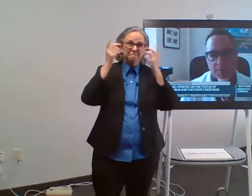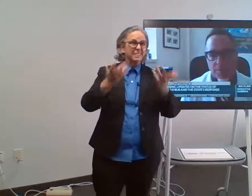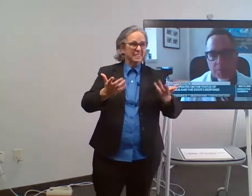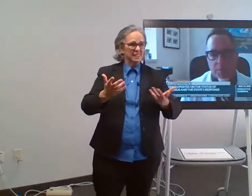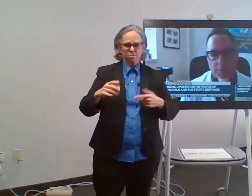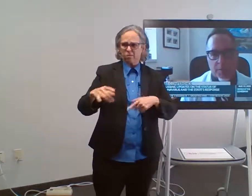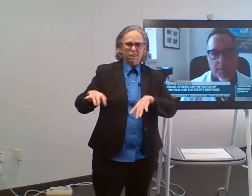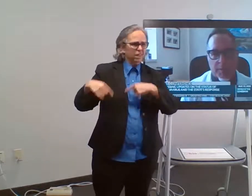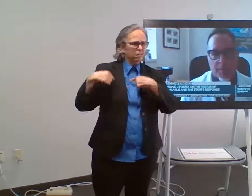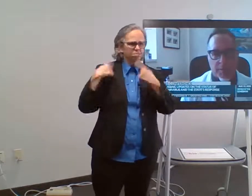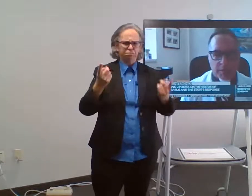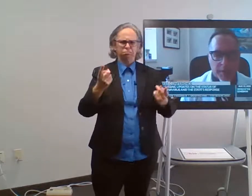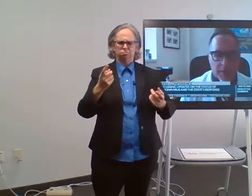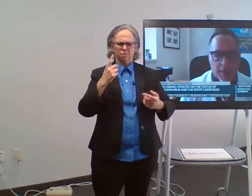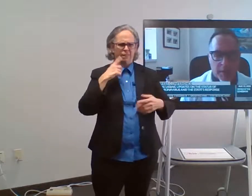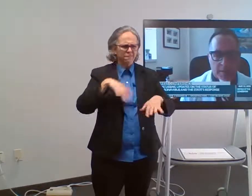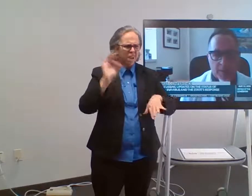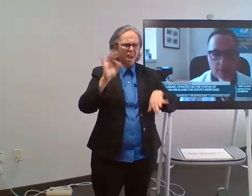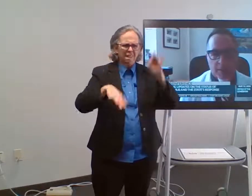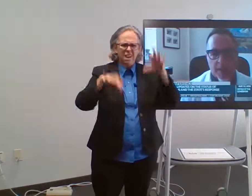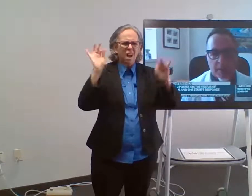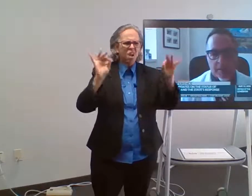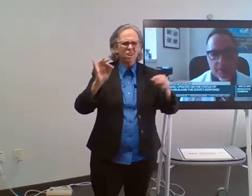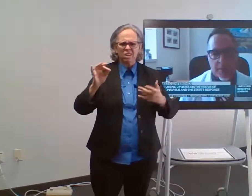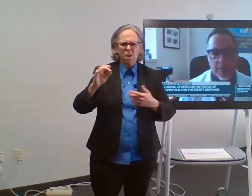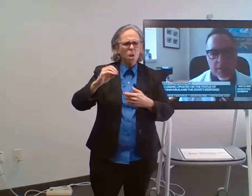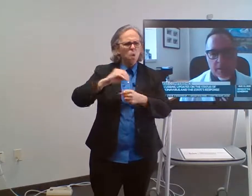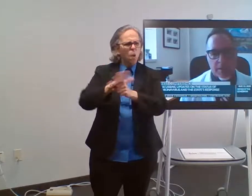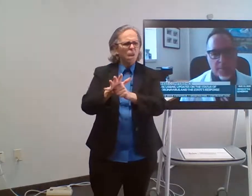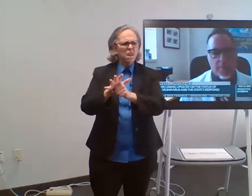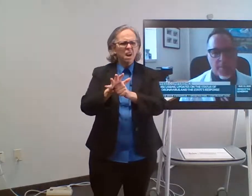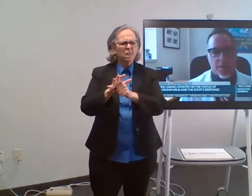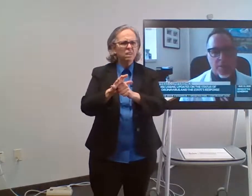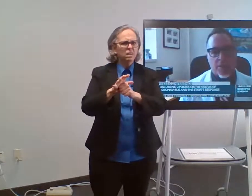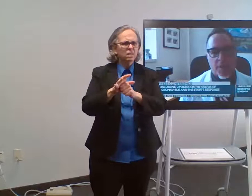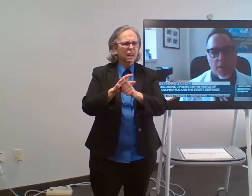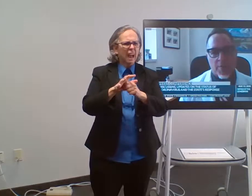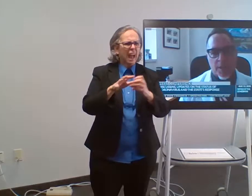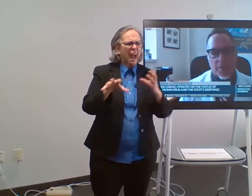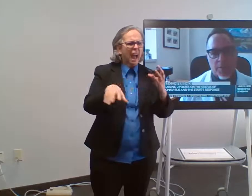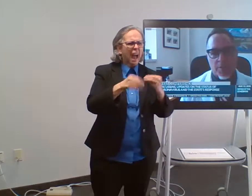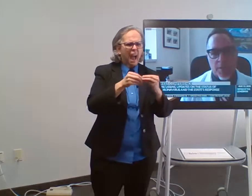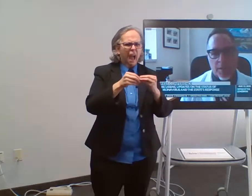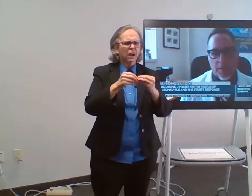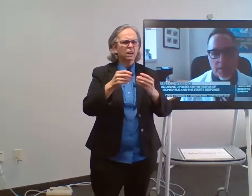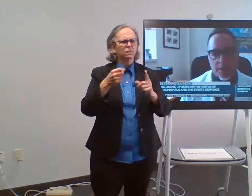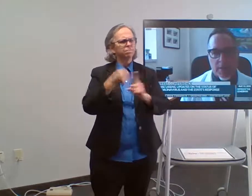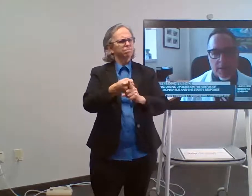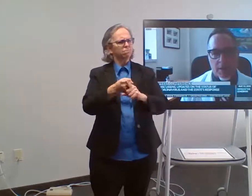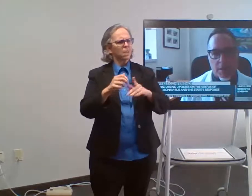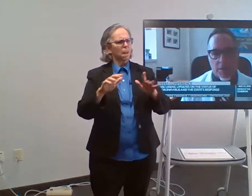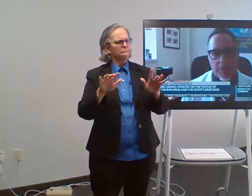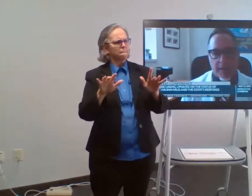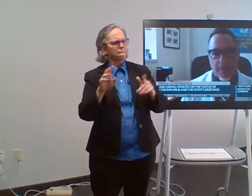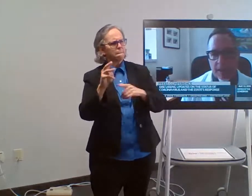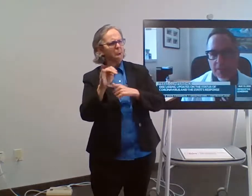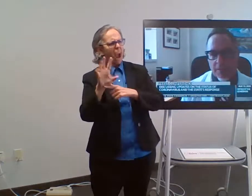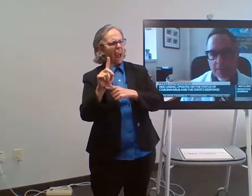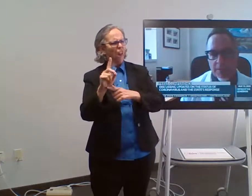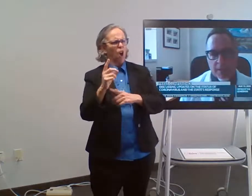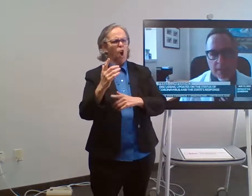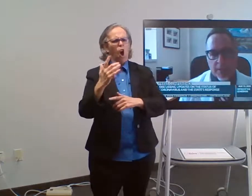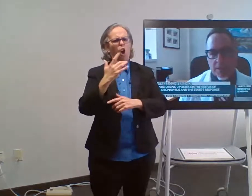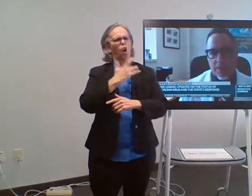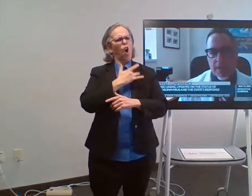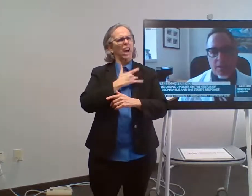myocarditis with coronavirus. And myocarditis is inflammation of the heart muscle, typically caused by